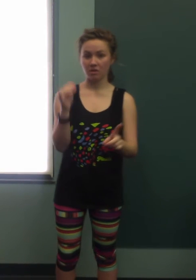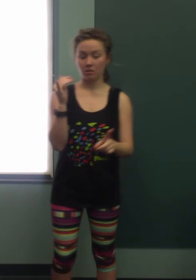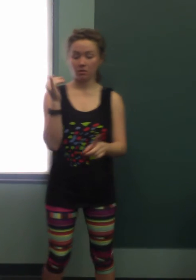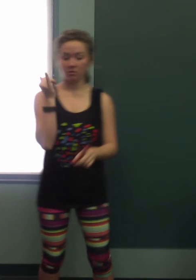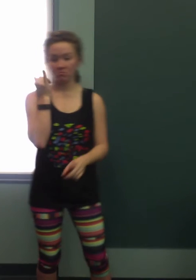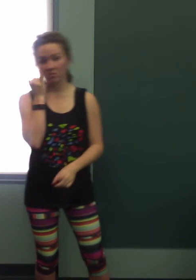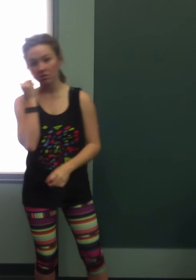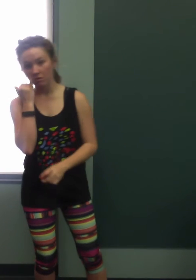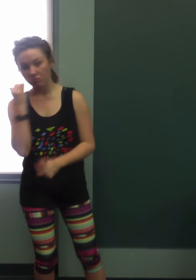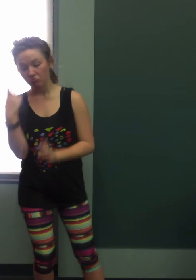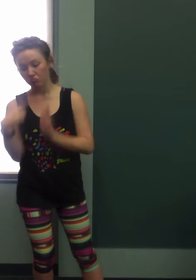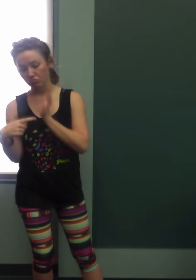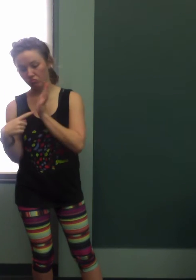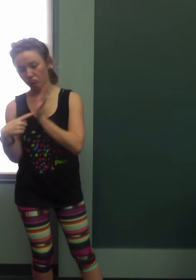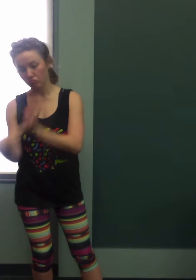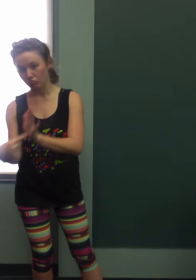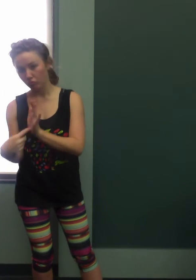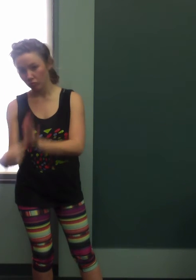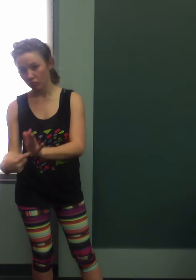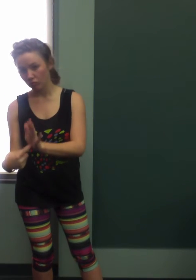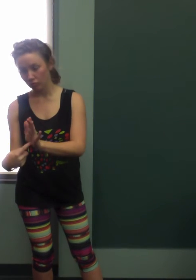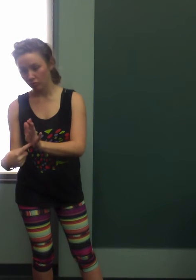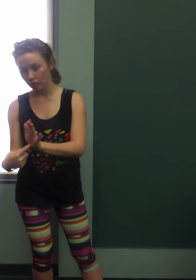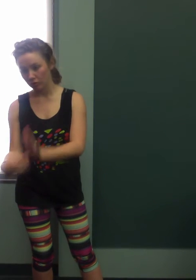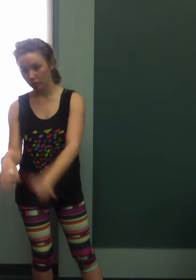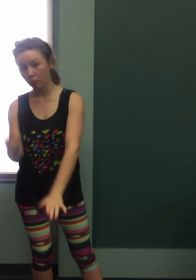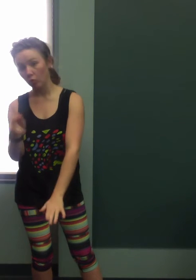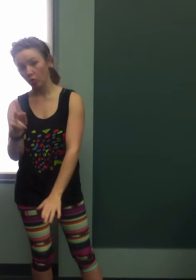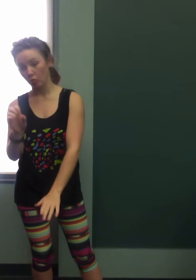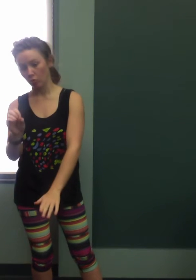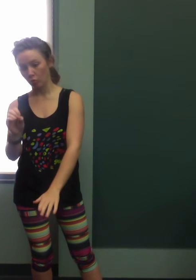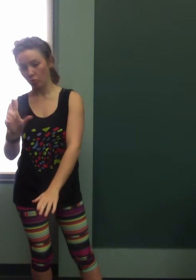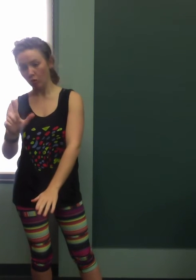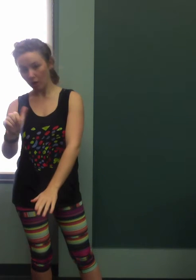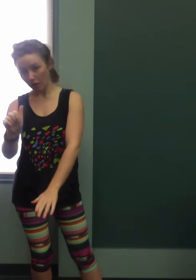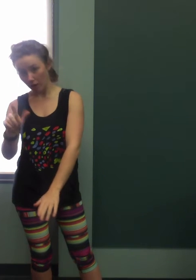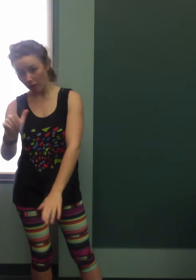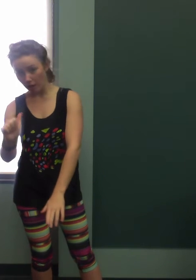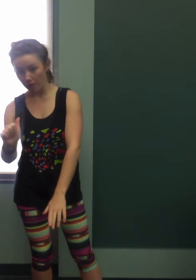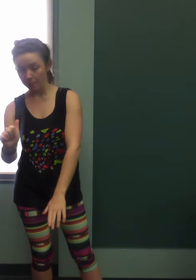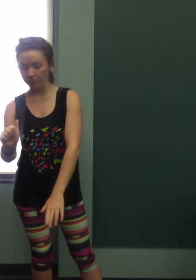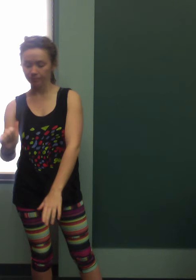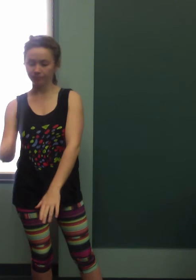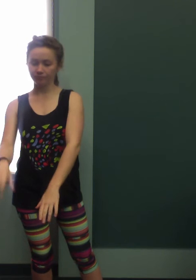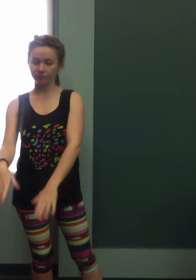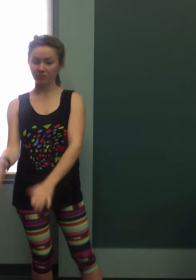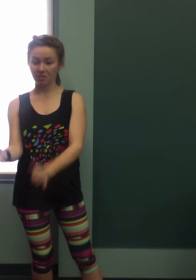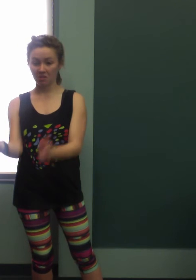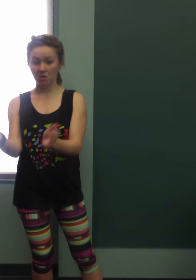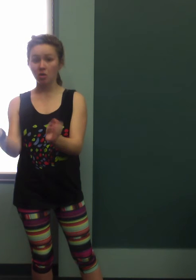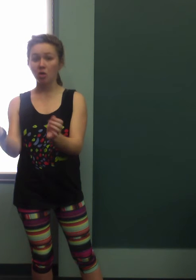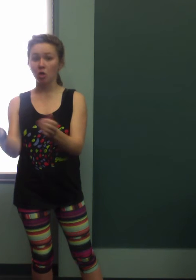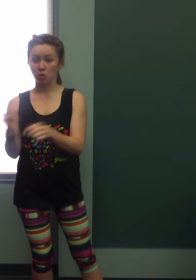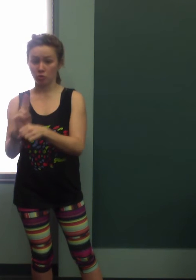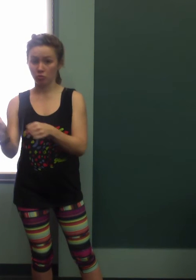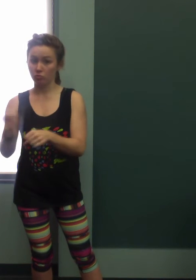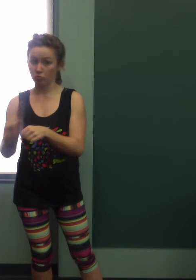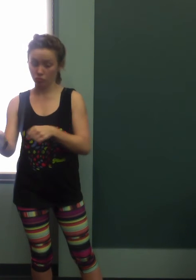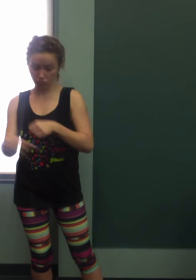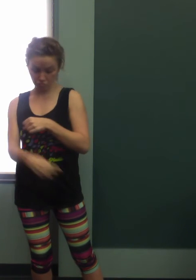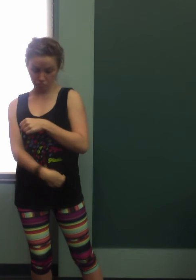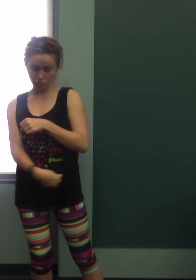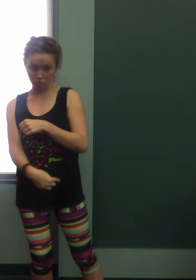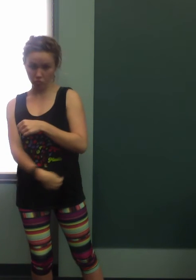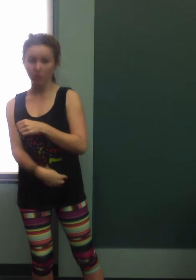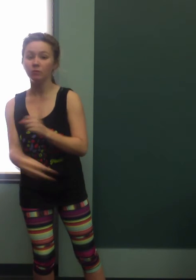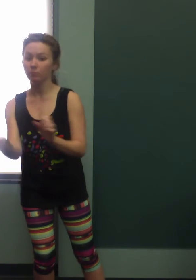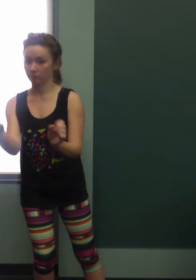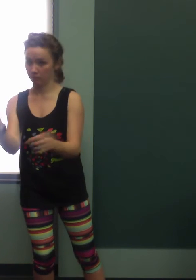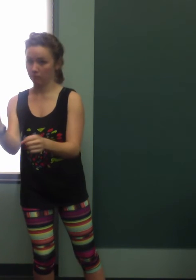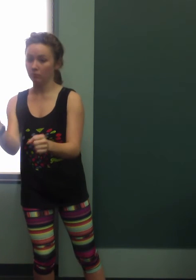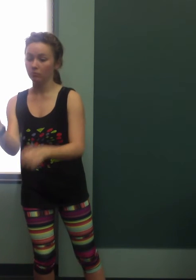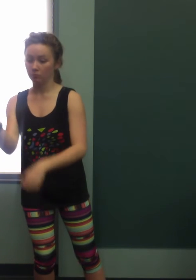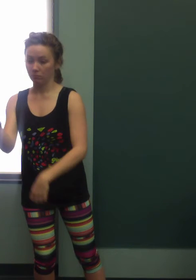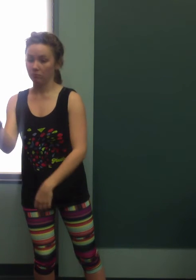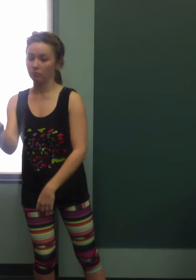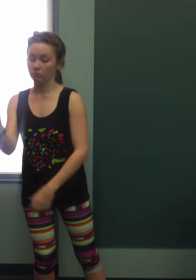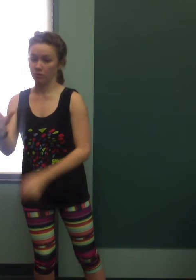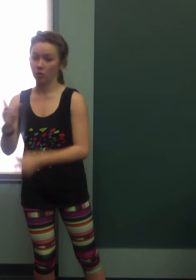really large kind of a thing that looks like this. And so basically what happens is leaves will get pushed down in here, and bacteria are going to help them break that